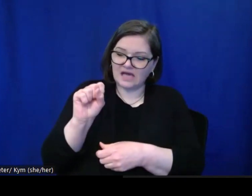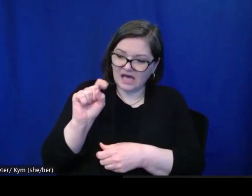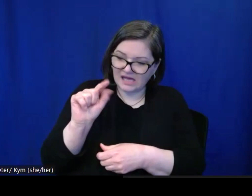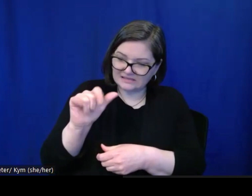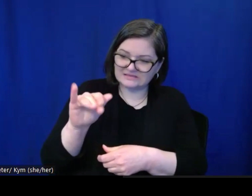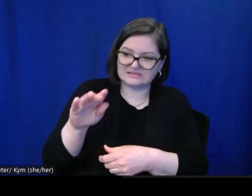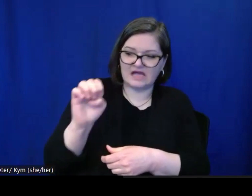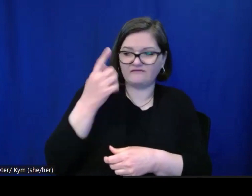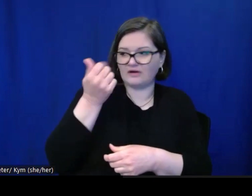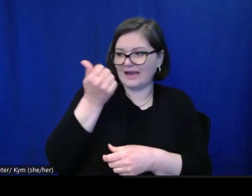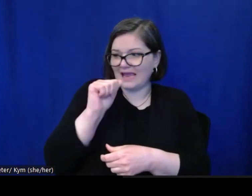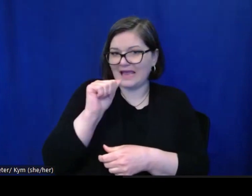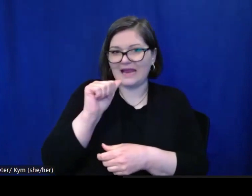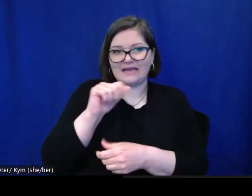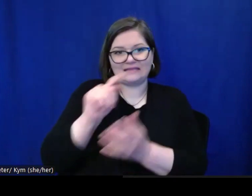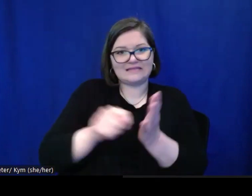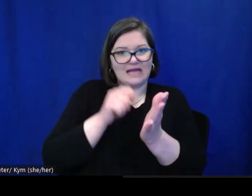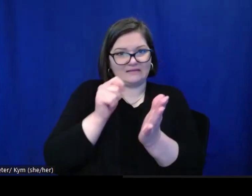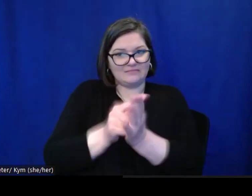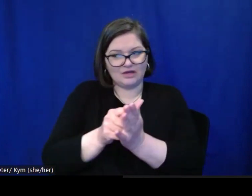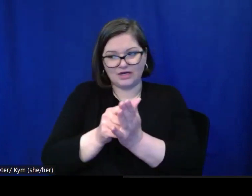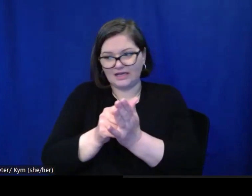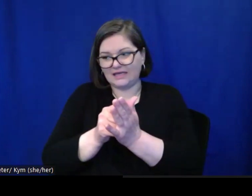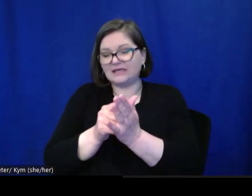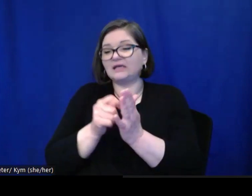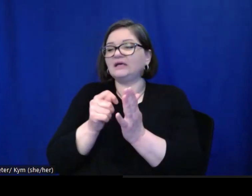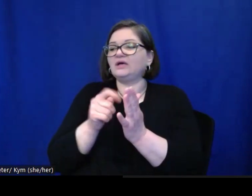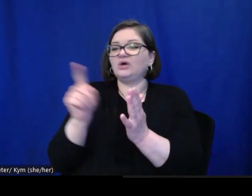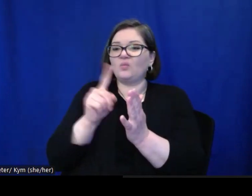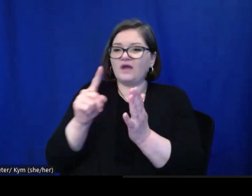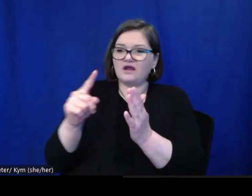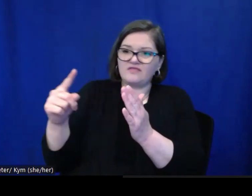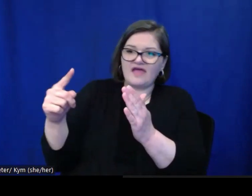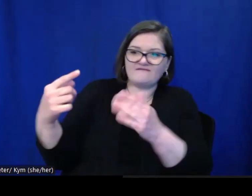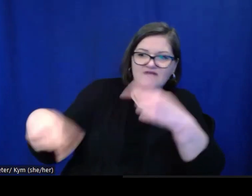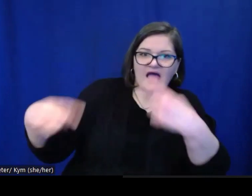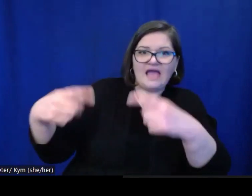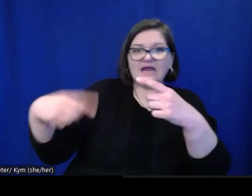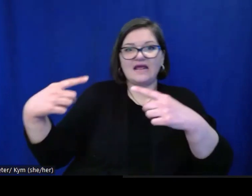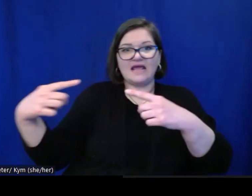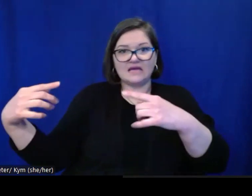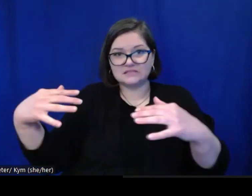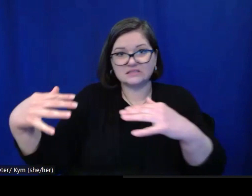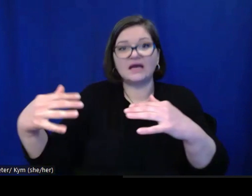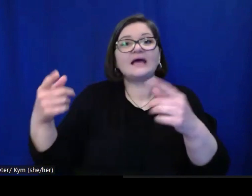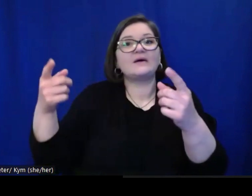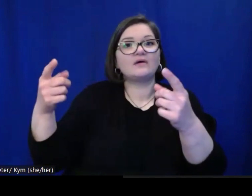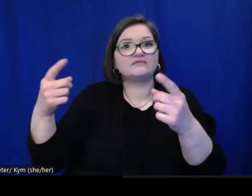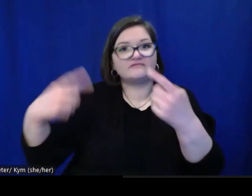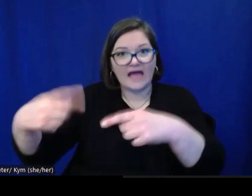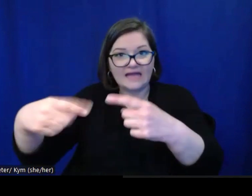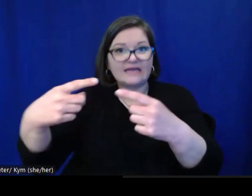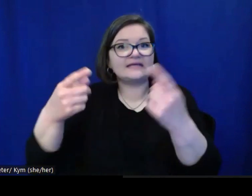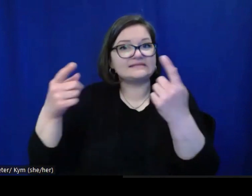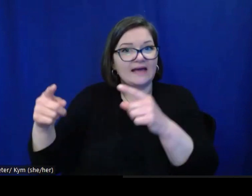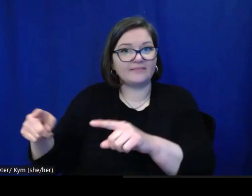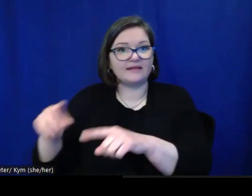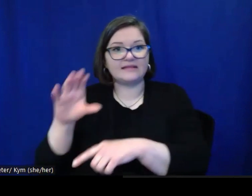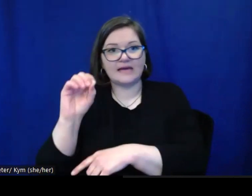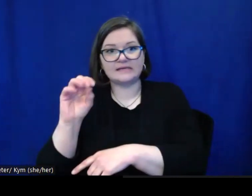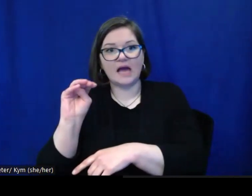duration where combat has occurred, okay? So we have